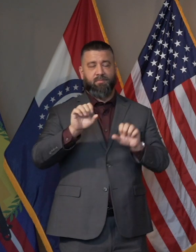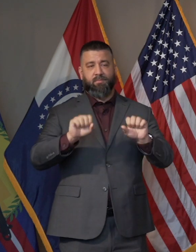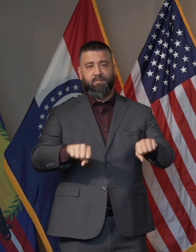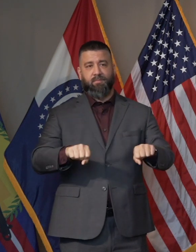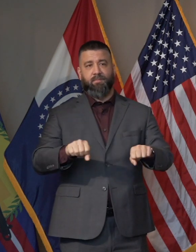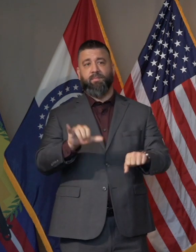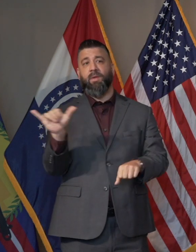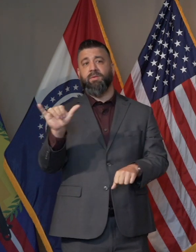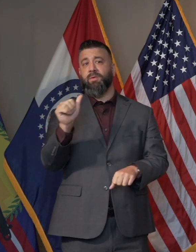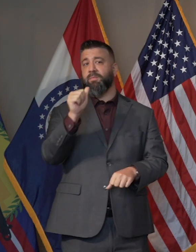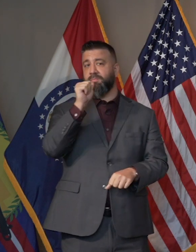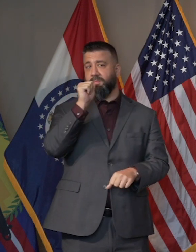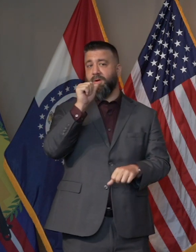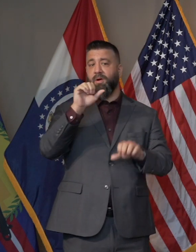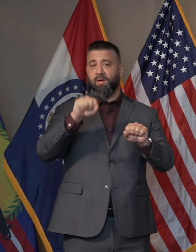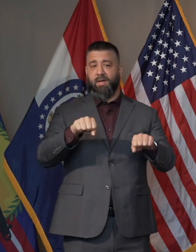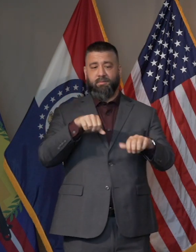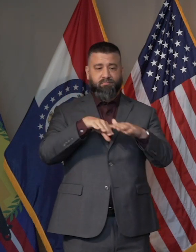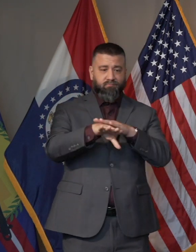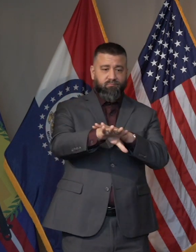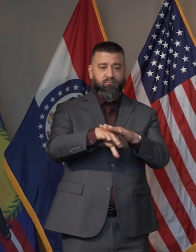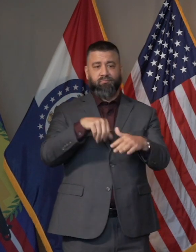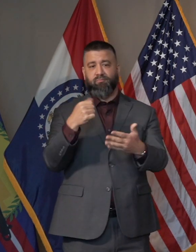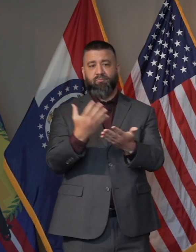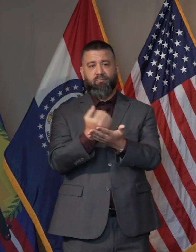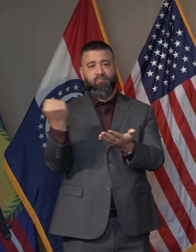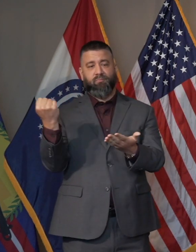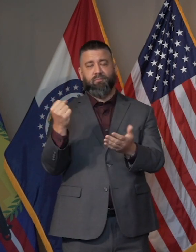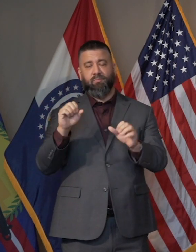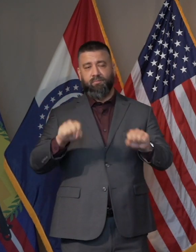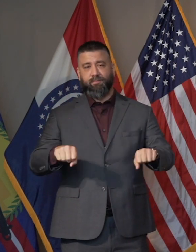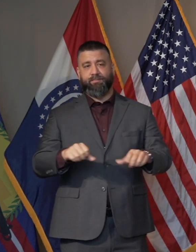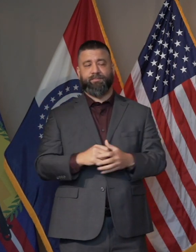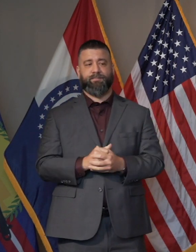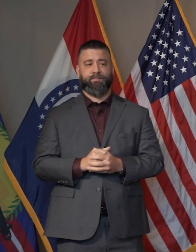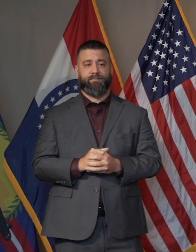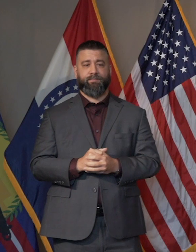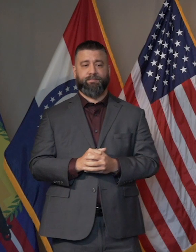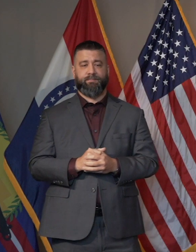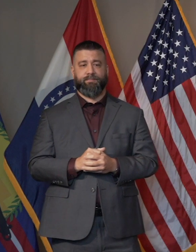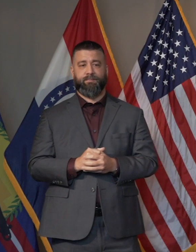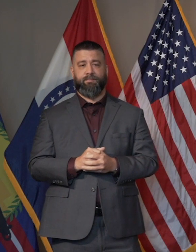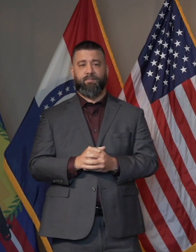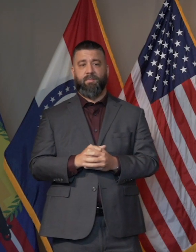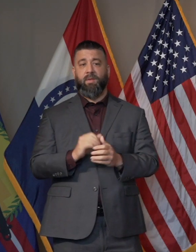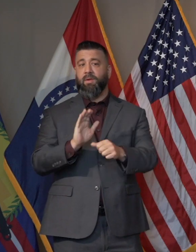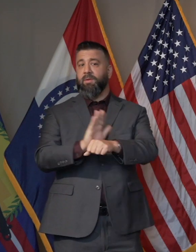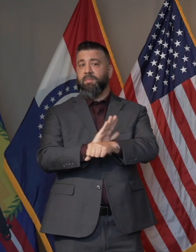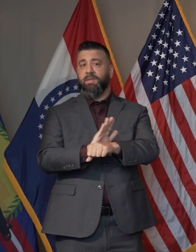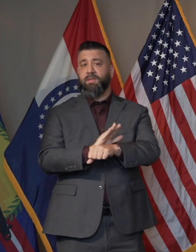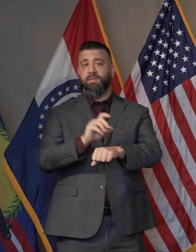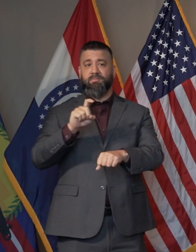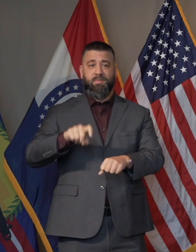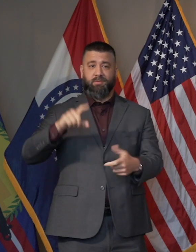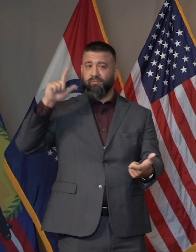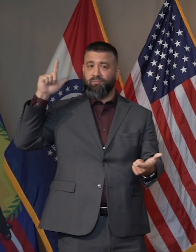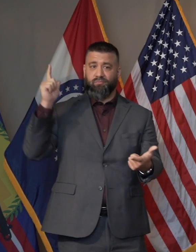offer curbside, takeout, and delivery services as well. Businesses must reduce their capacity